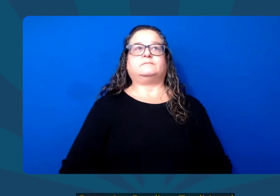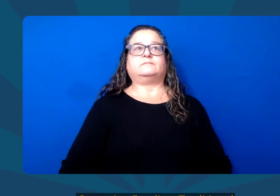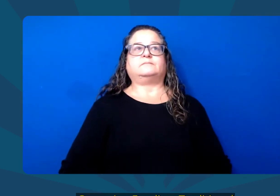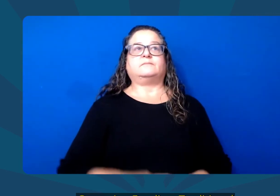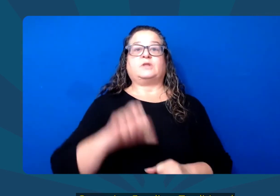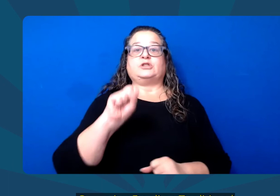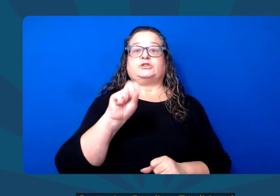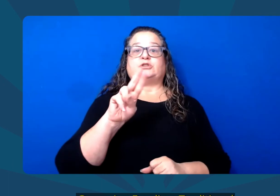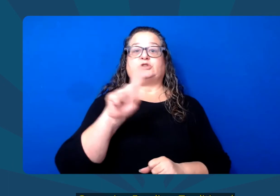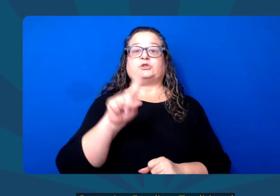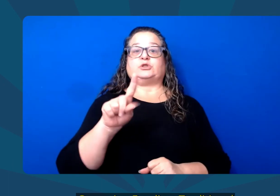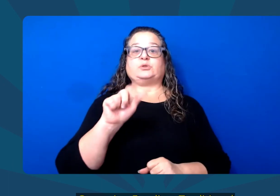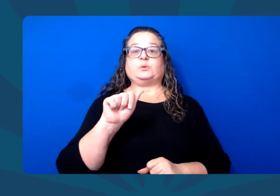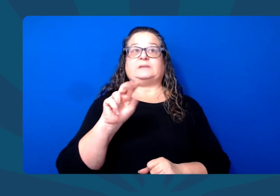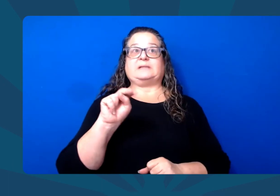listed.